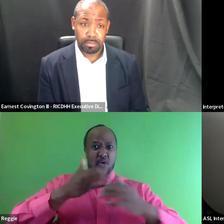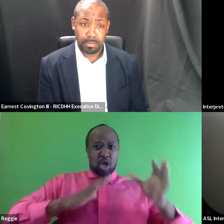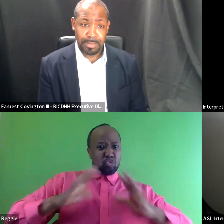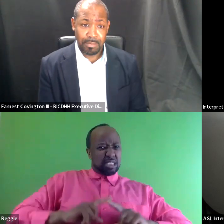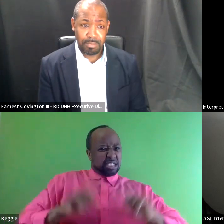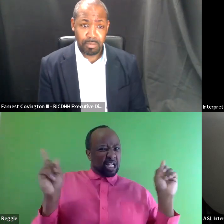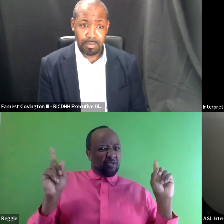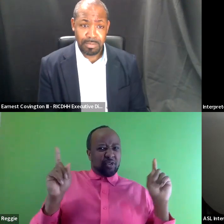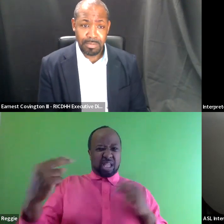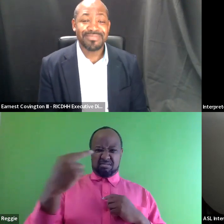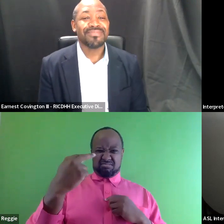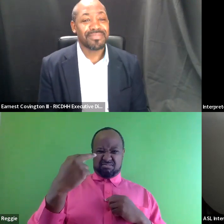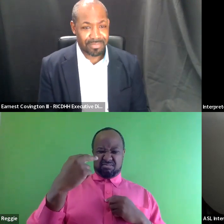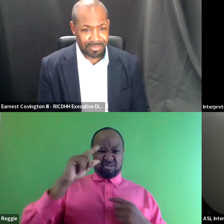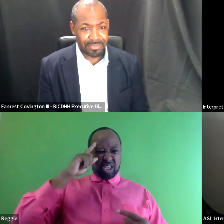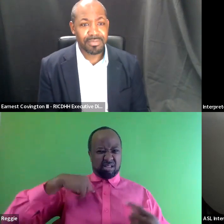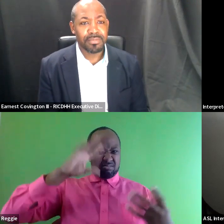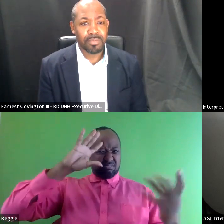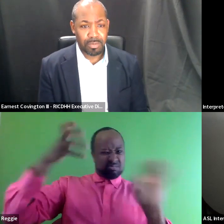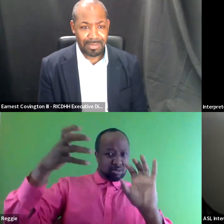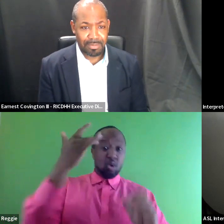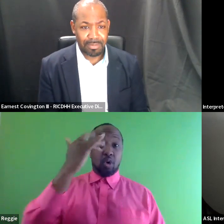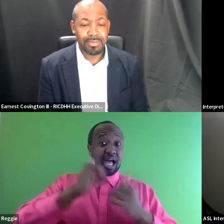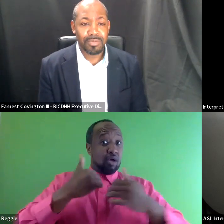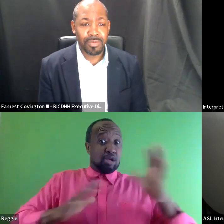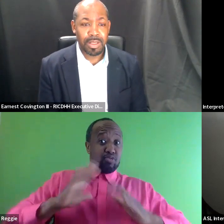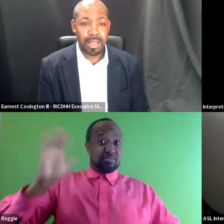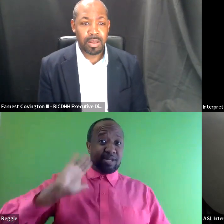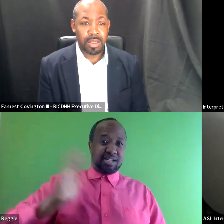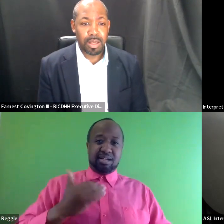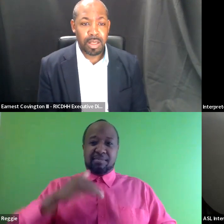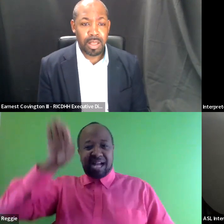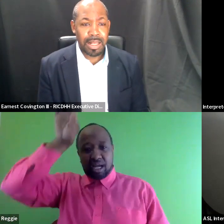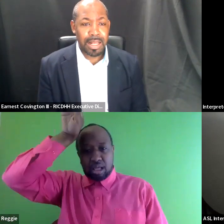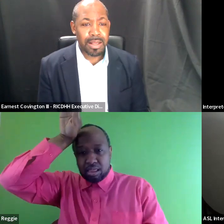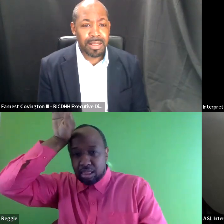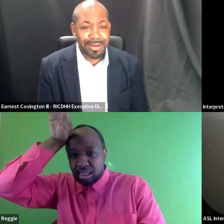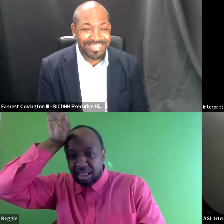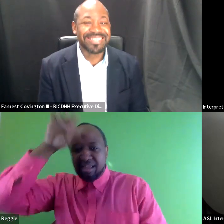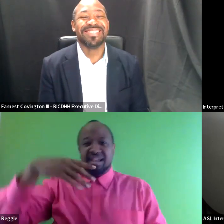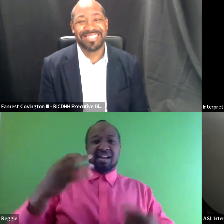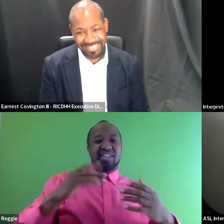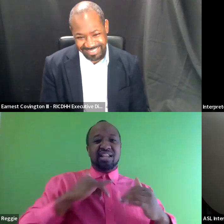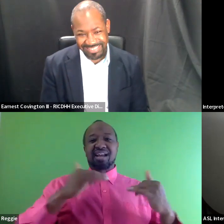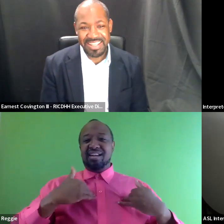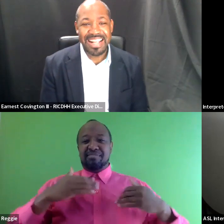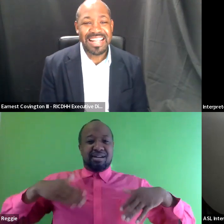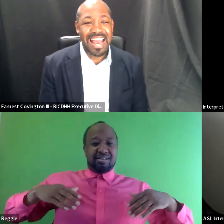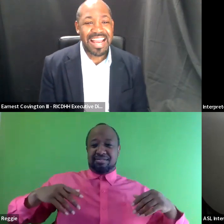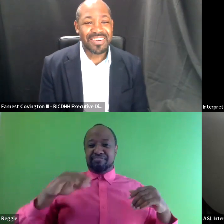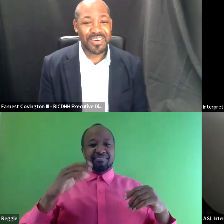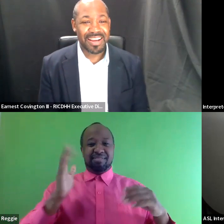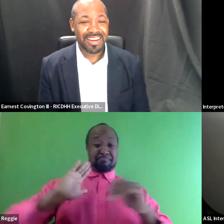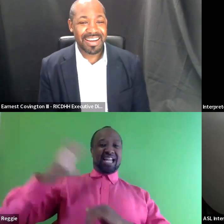people. And me realizing, monitoring my own behavior so I wouldn't be misunderstood. You